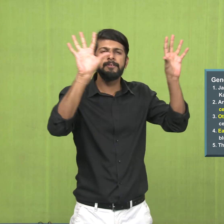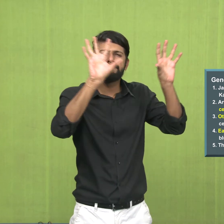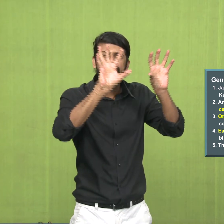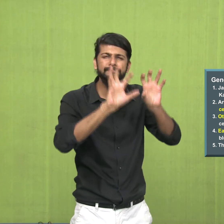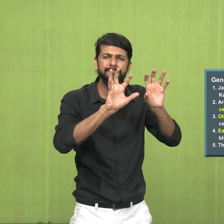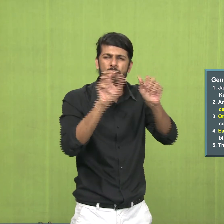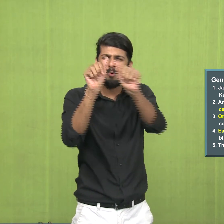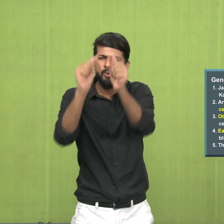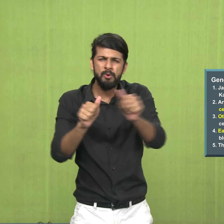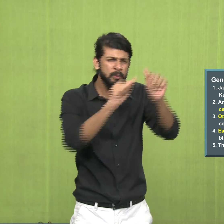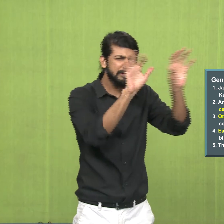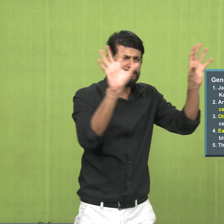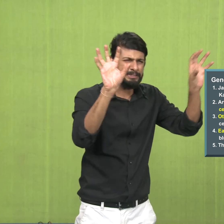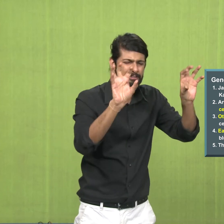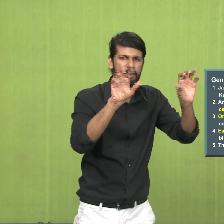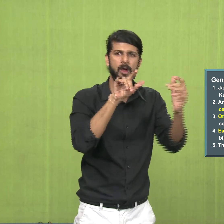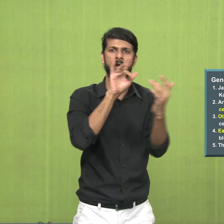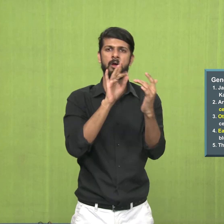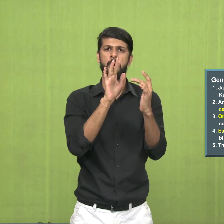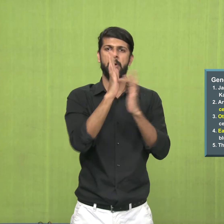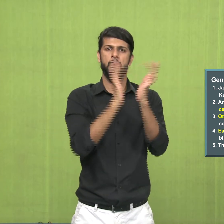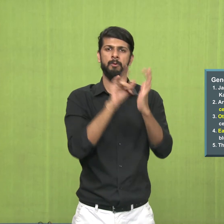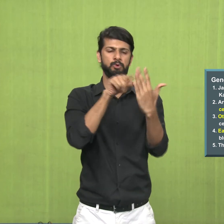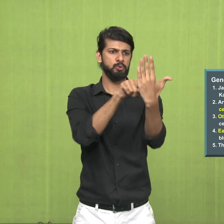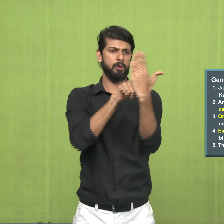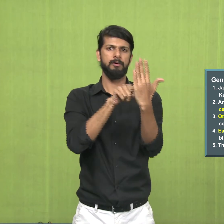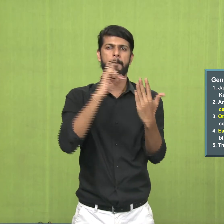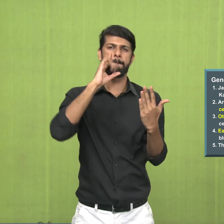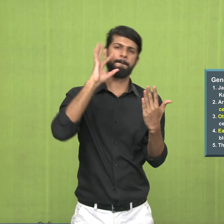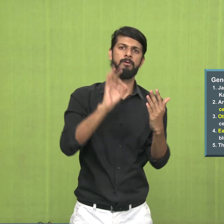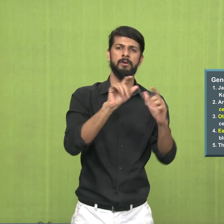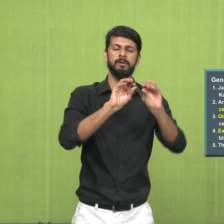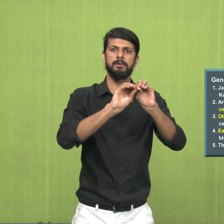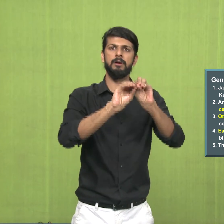to give importance to the central figure, which is Jesus.